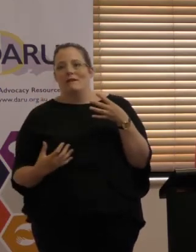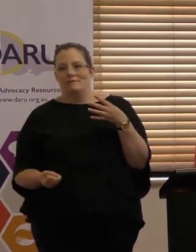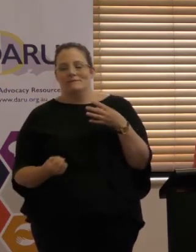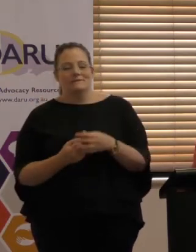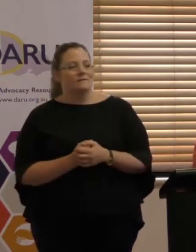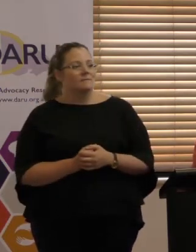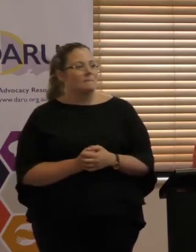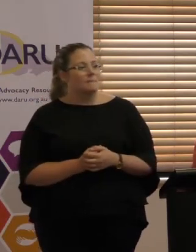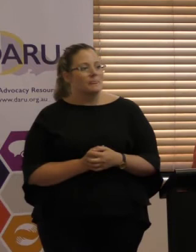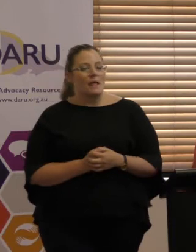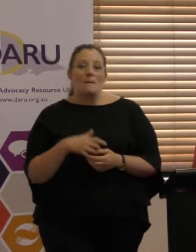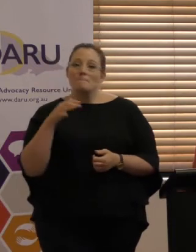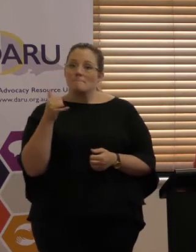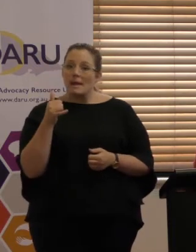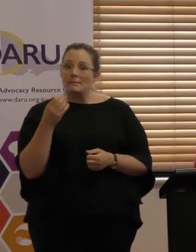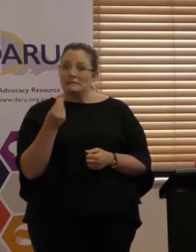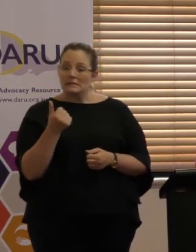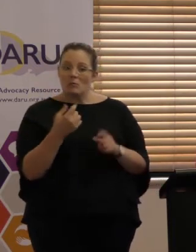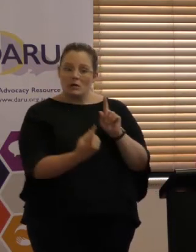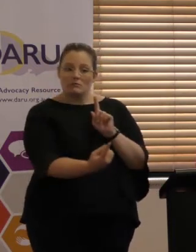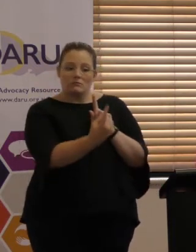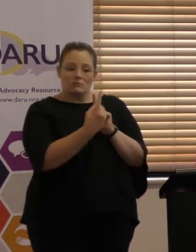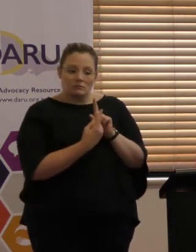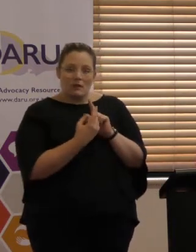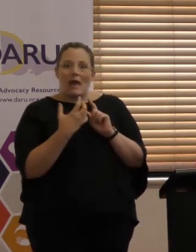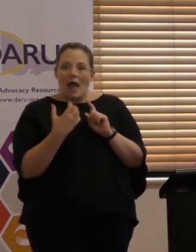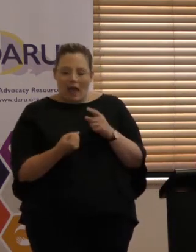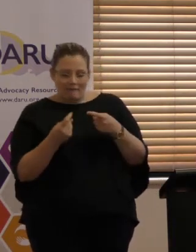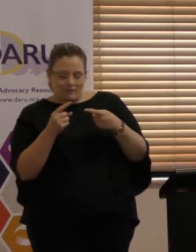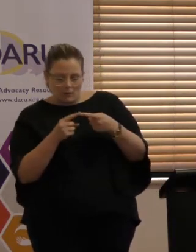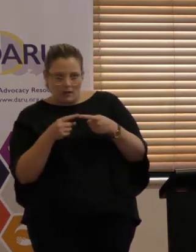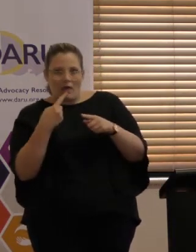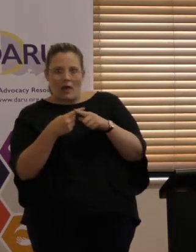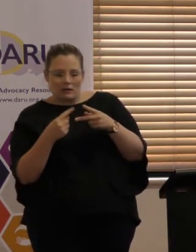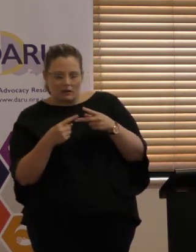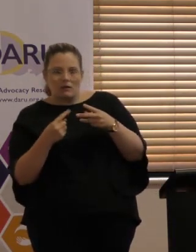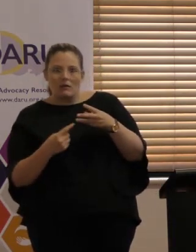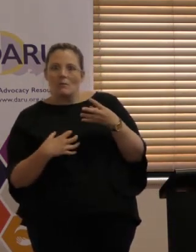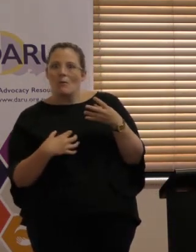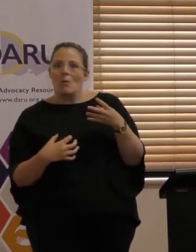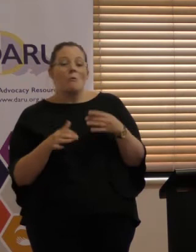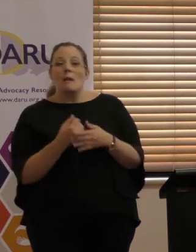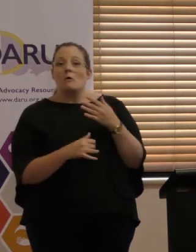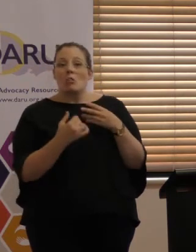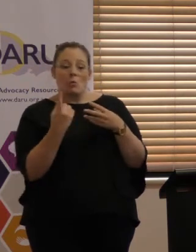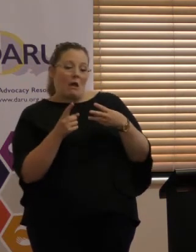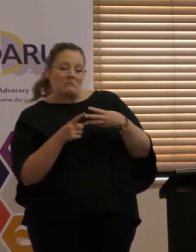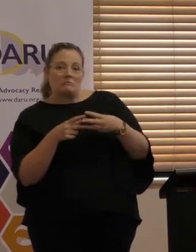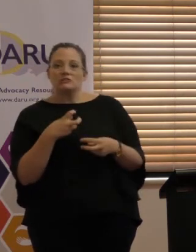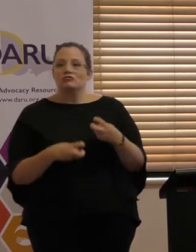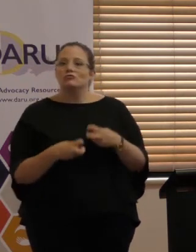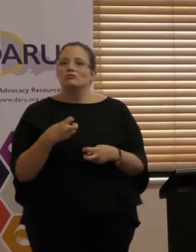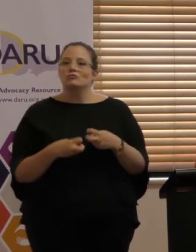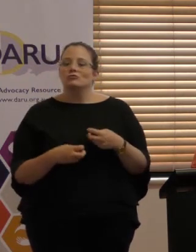that someone might come to us with one or more of these issues at any one time. So when we're talking about young